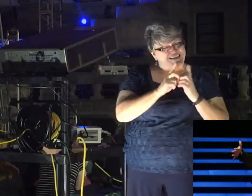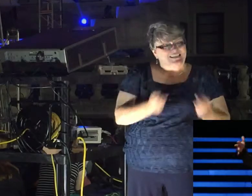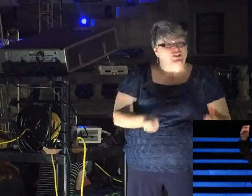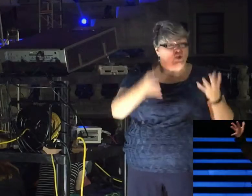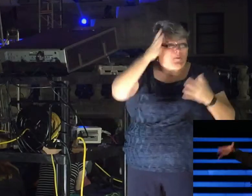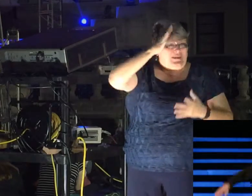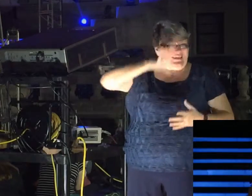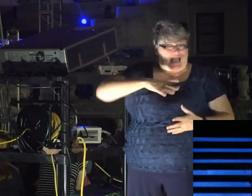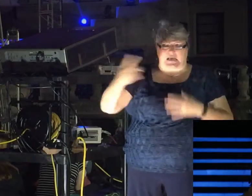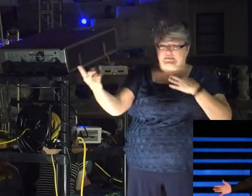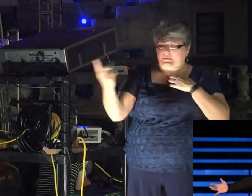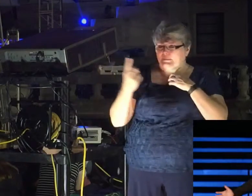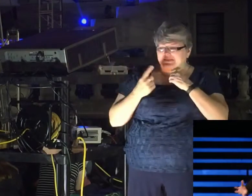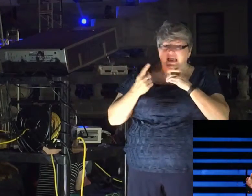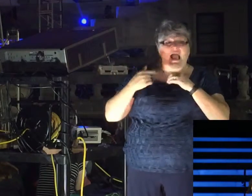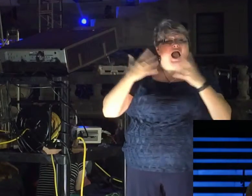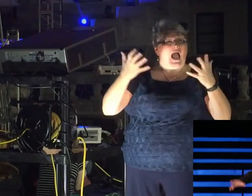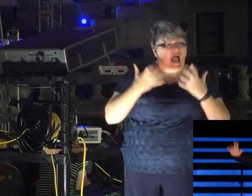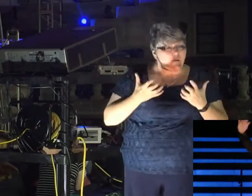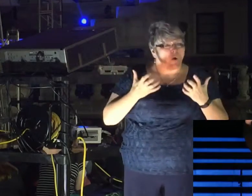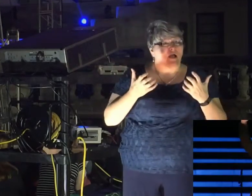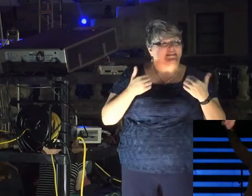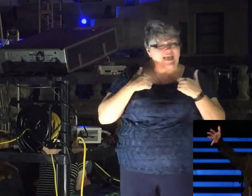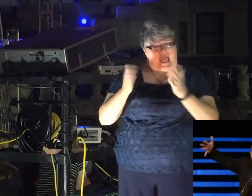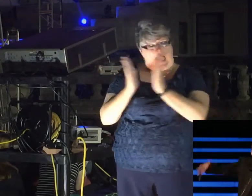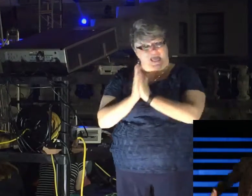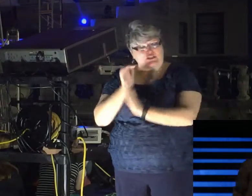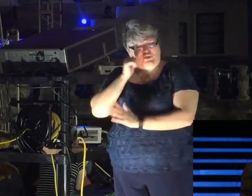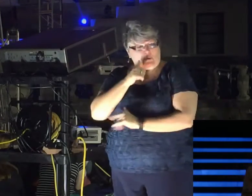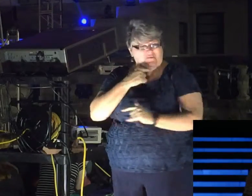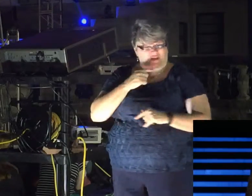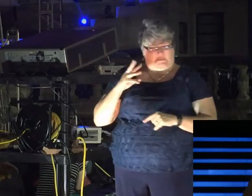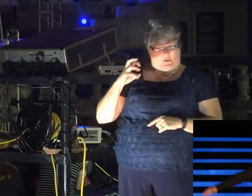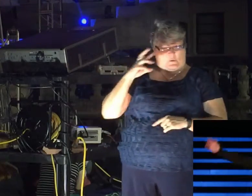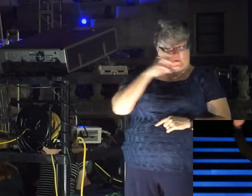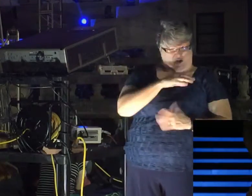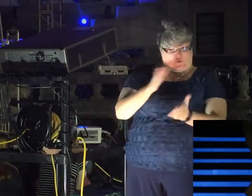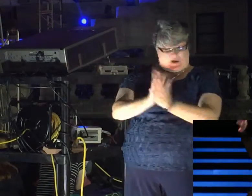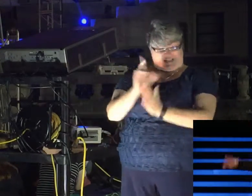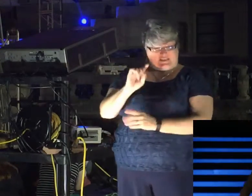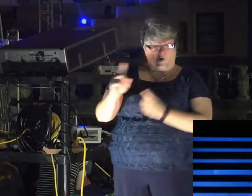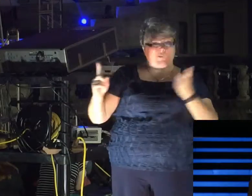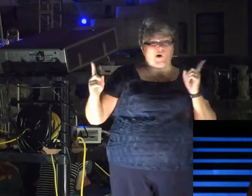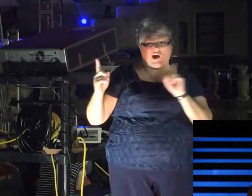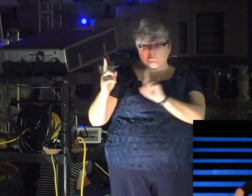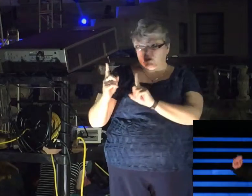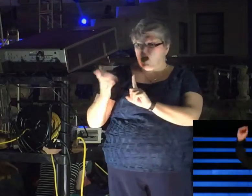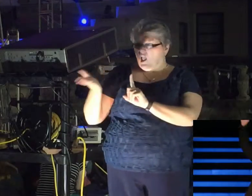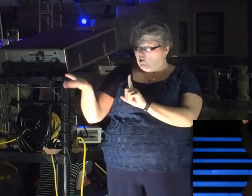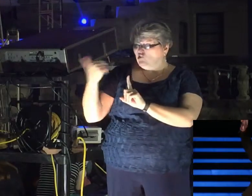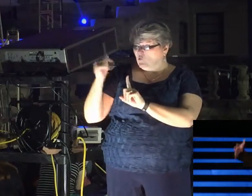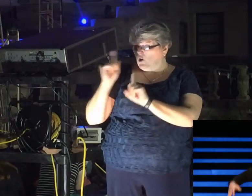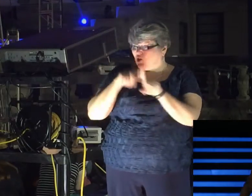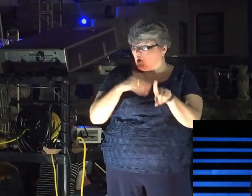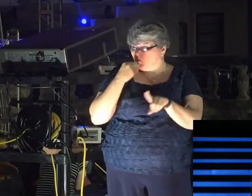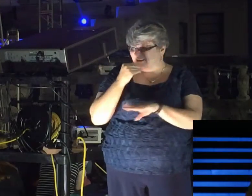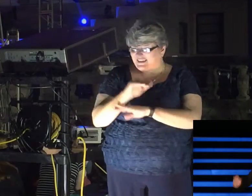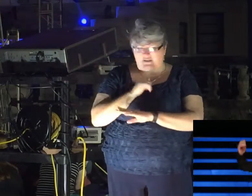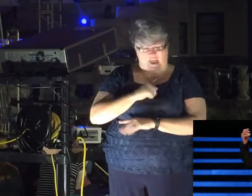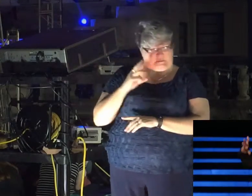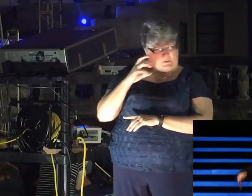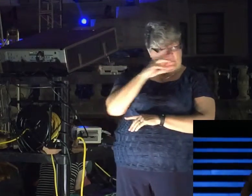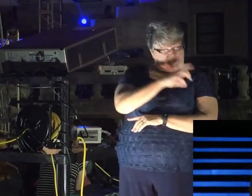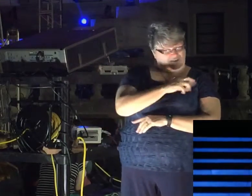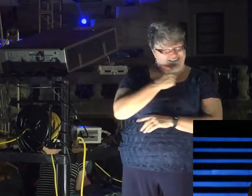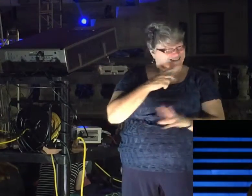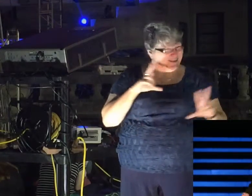talked about dating, so many guys have come up to me and say, I want to ask this girl out, but I'm afraid it'll be weird. Should I just walk up to her and say, hey, do you want to